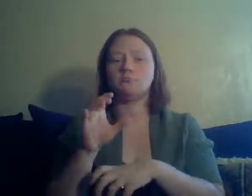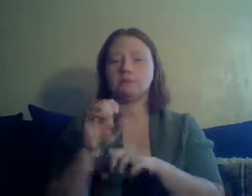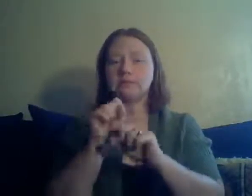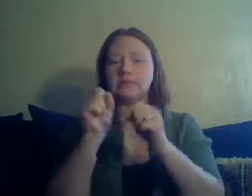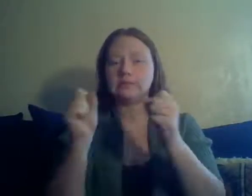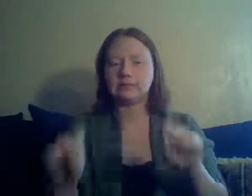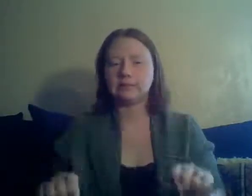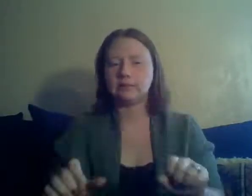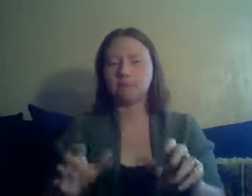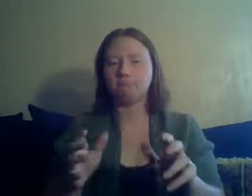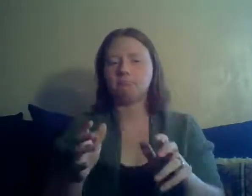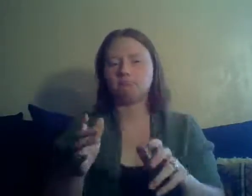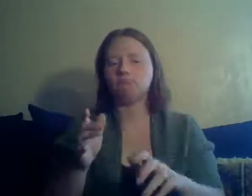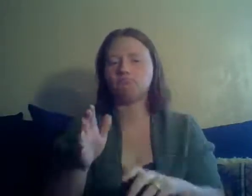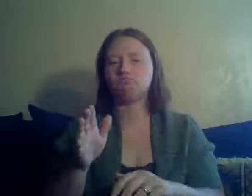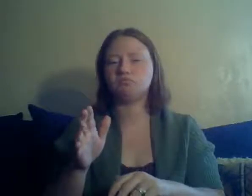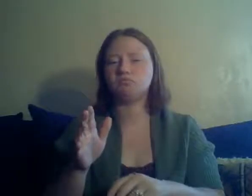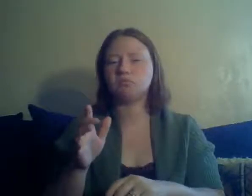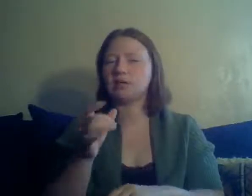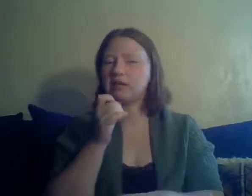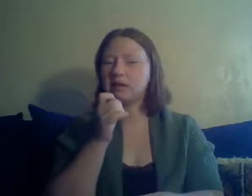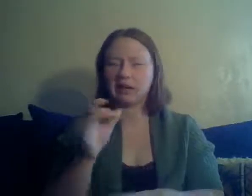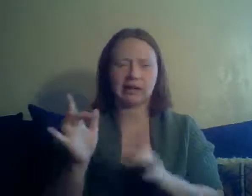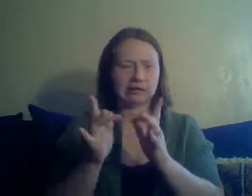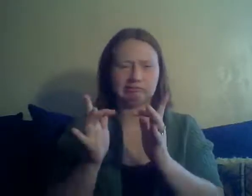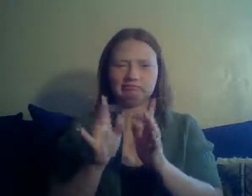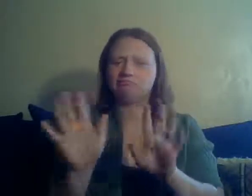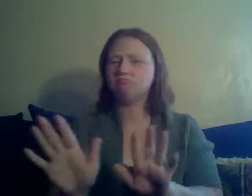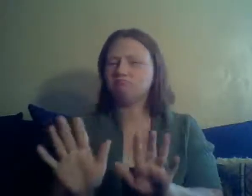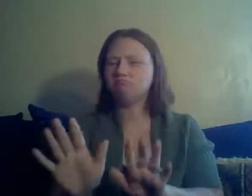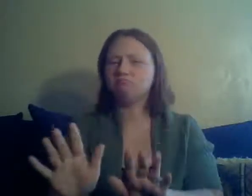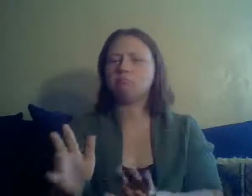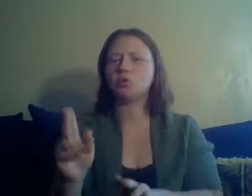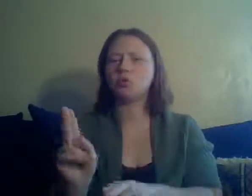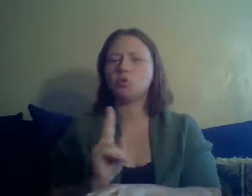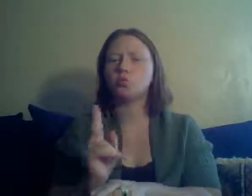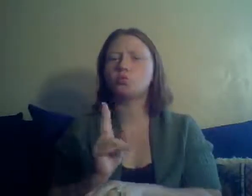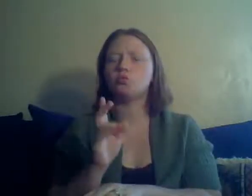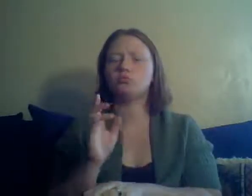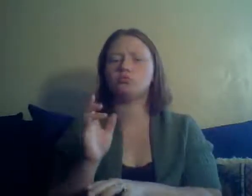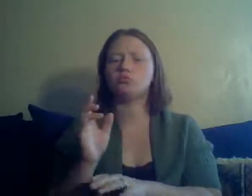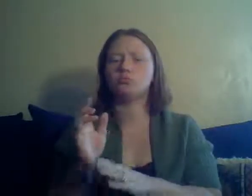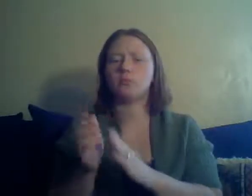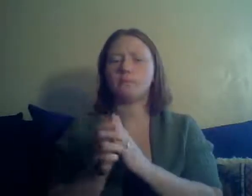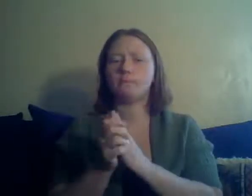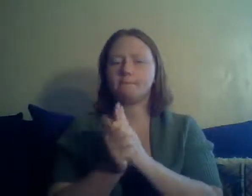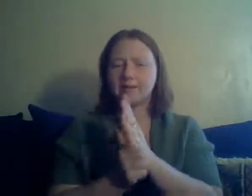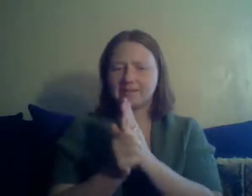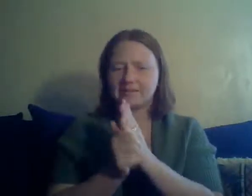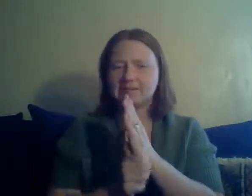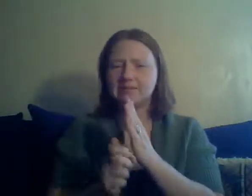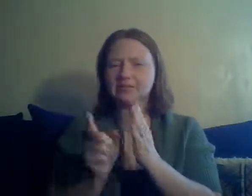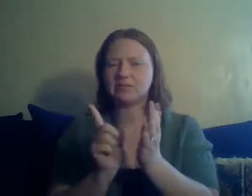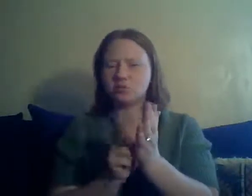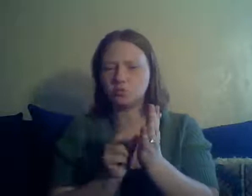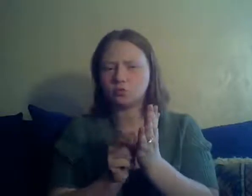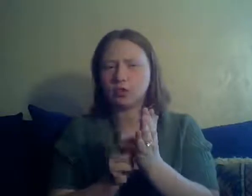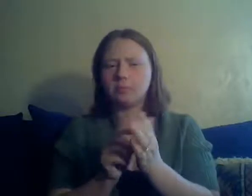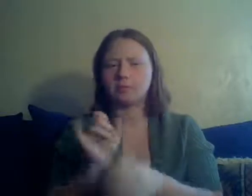like for them to actually go look in journals, newspapers, and magazines. Also, some of the information you get on the